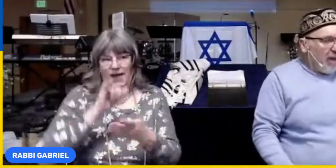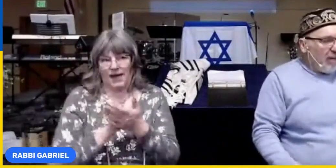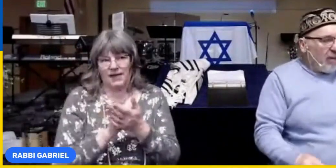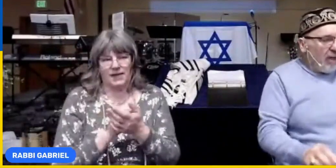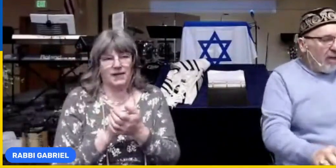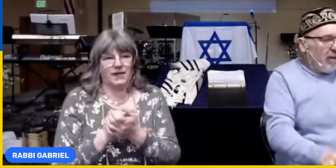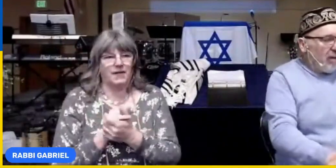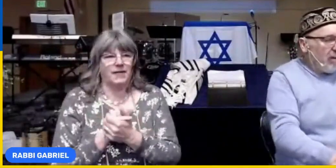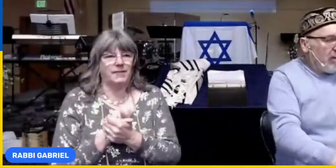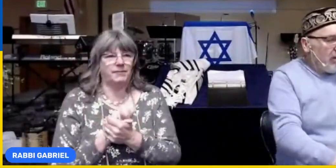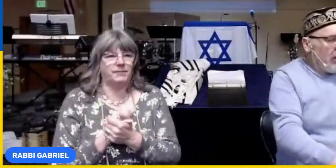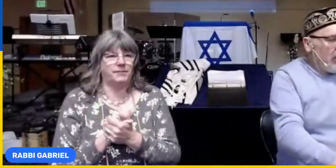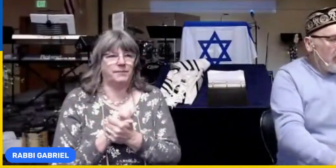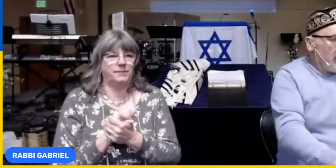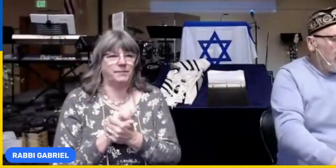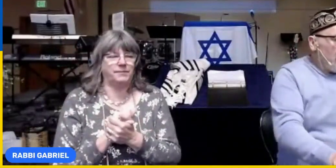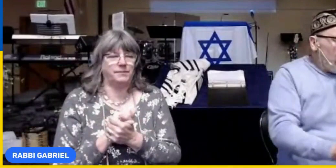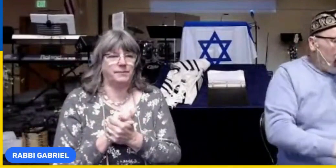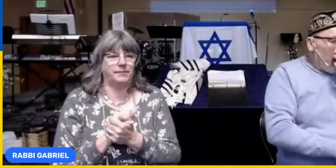And